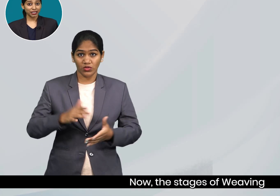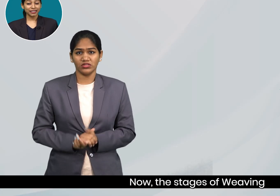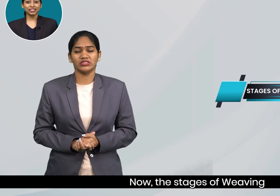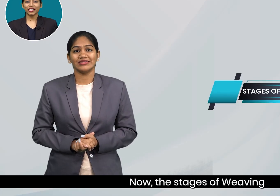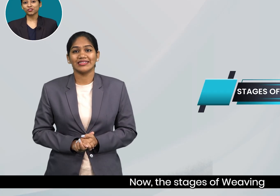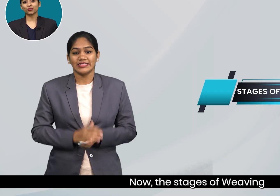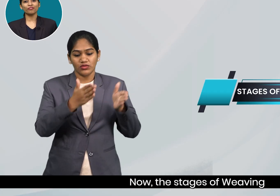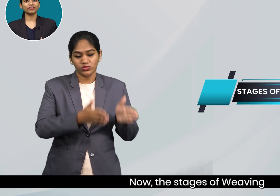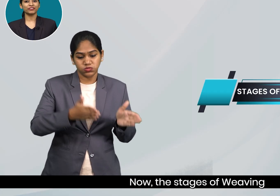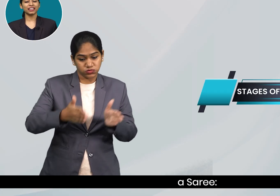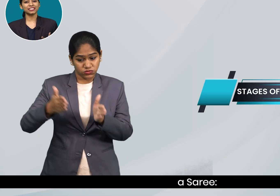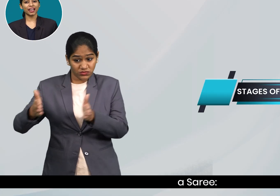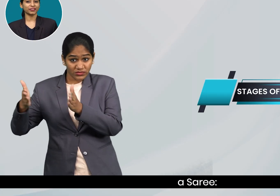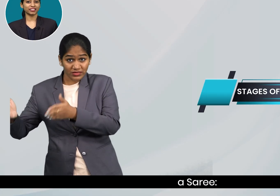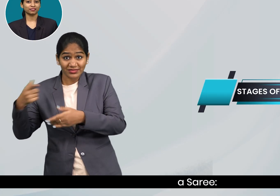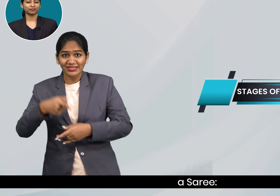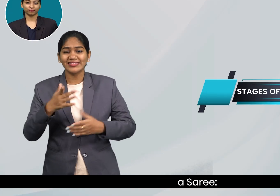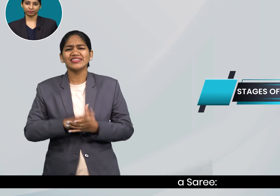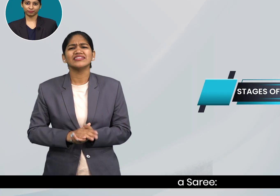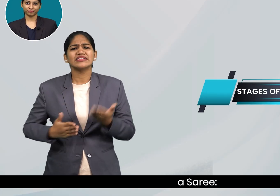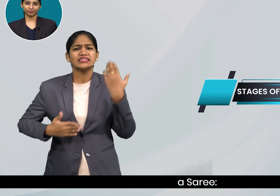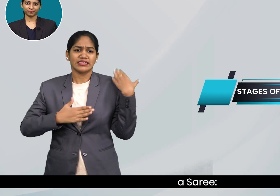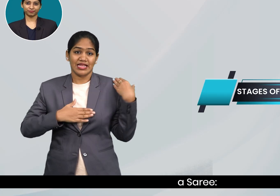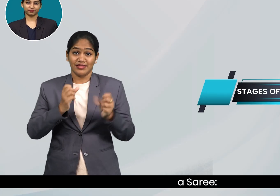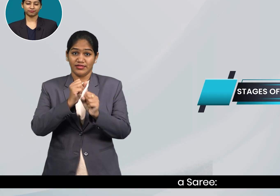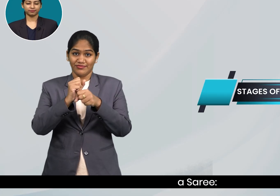Now, the stages of weaving a sari.